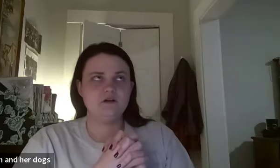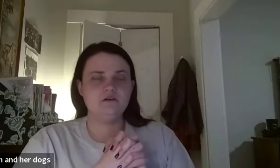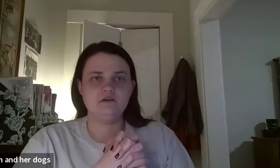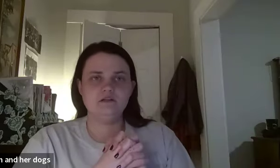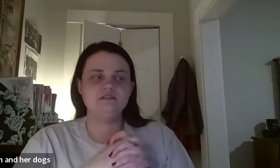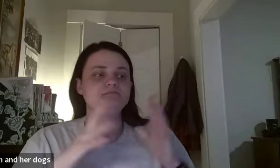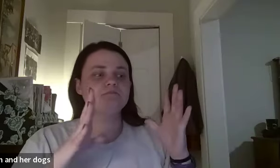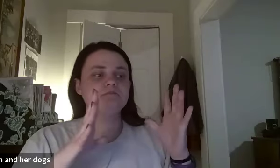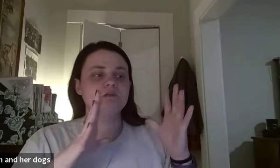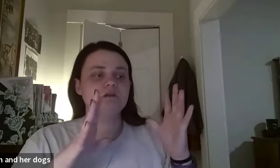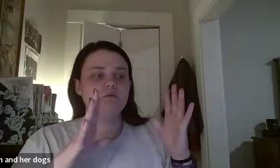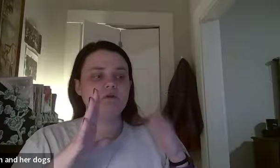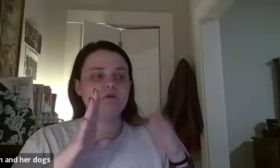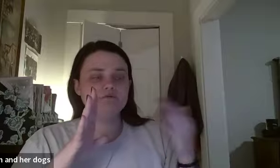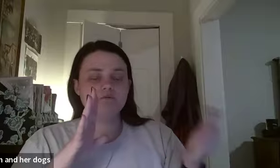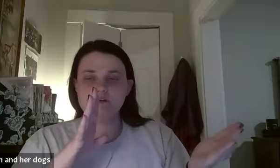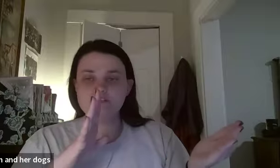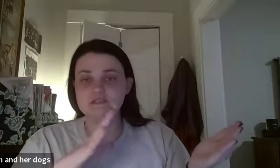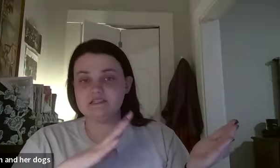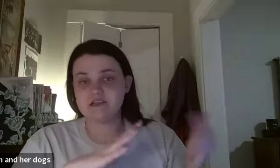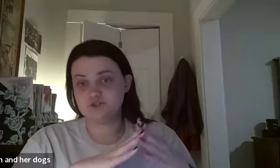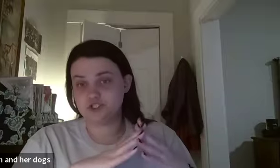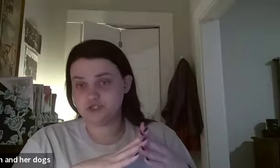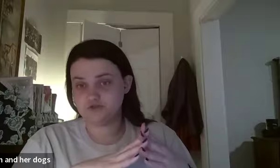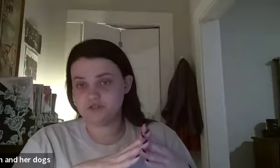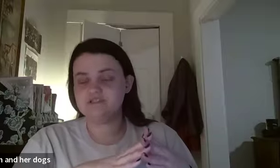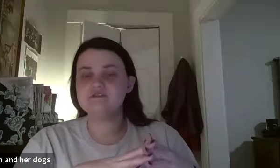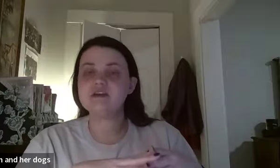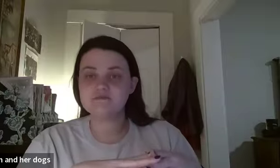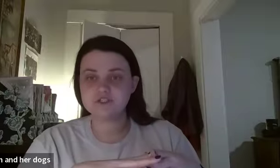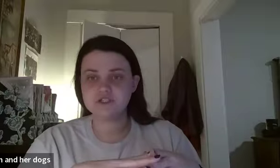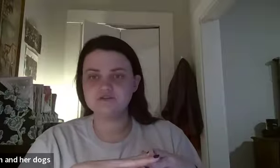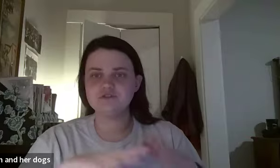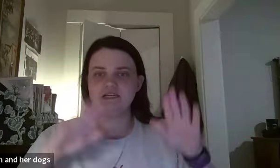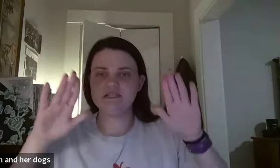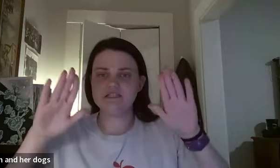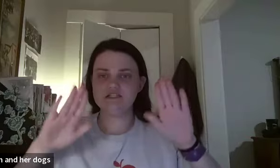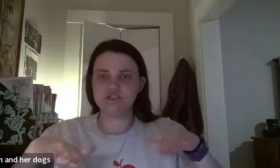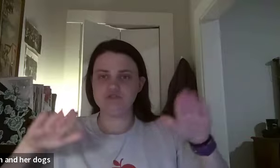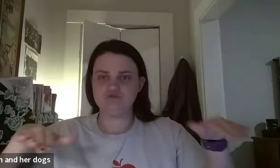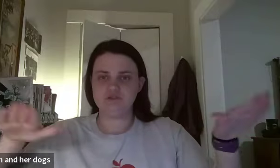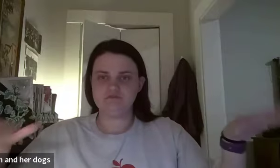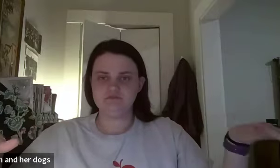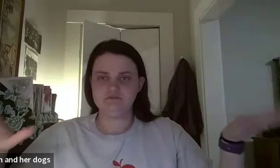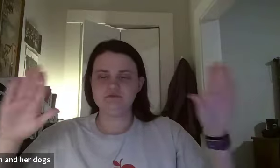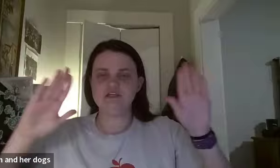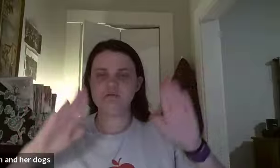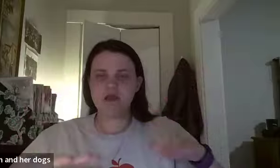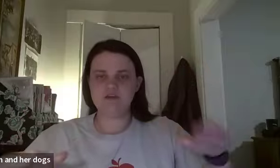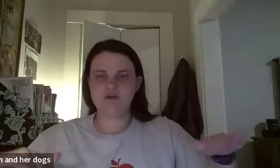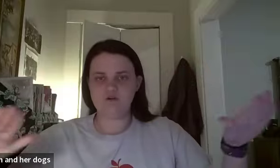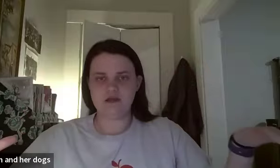If you were talking, goodness. Next one we're going to do is the sign for children. So the sign for children is children. So it's like you're patting all their